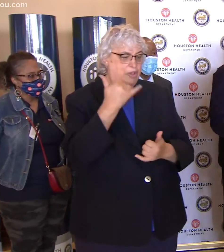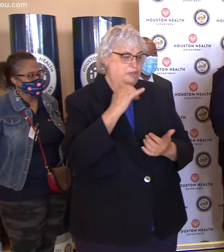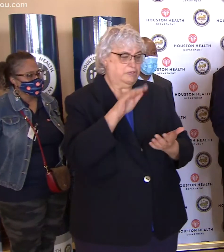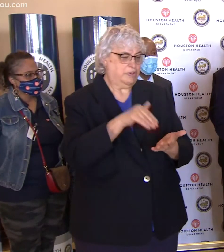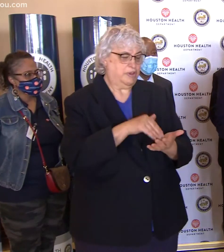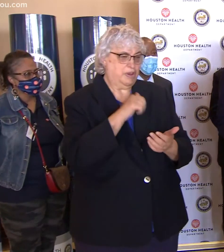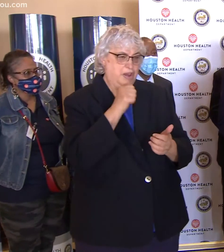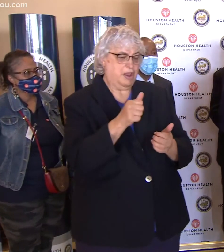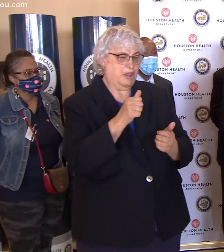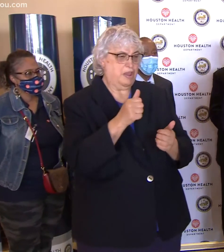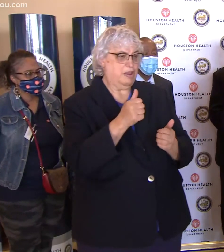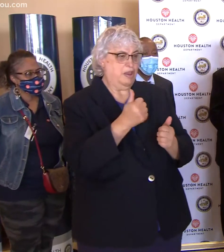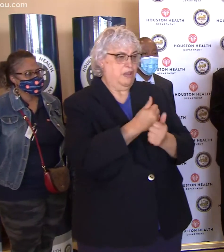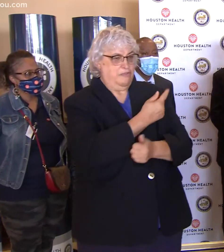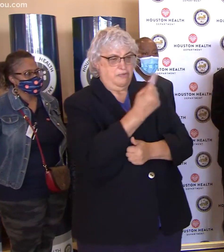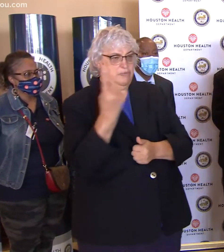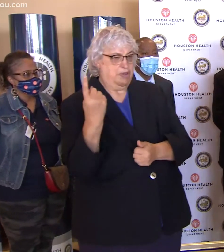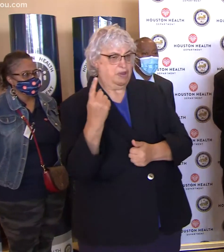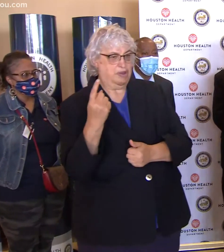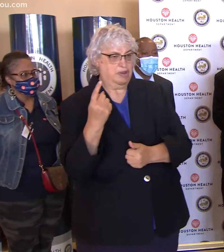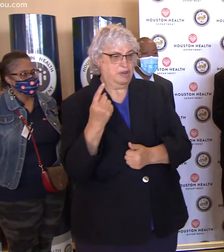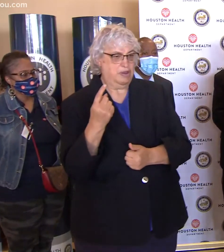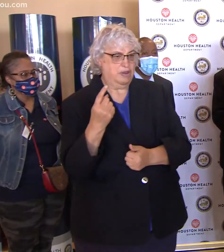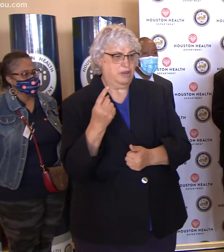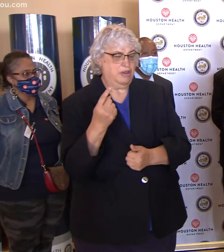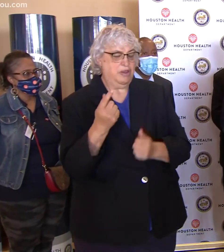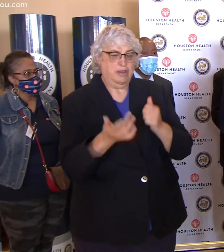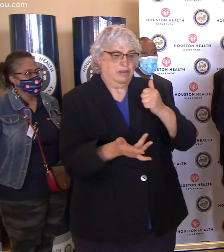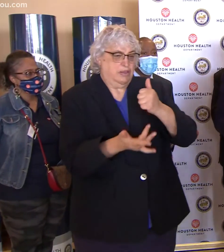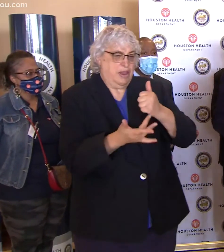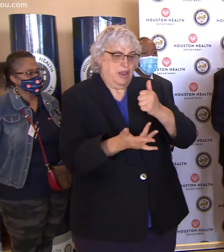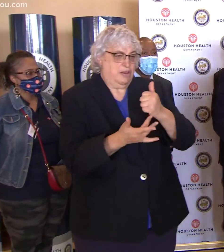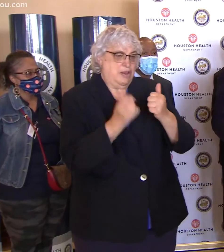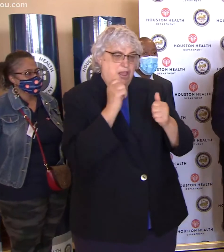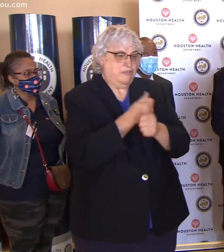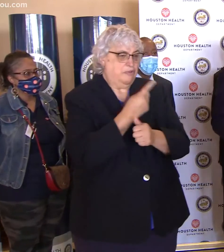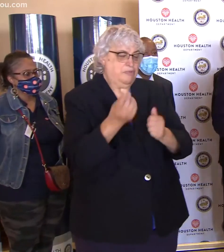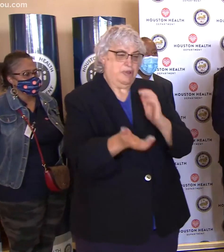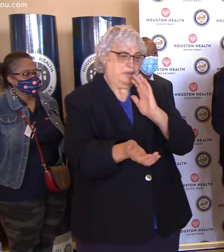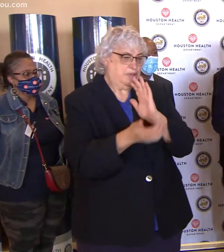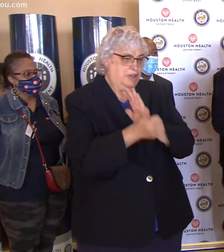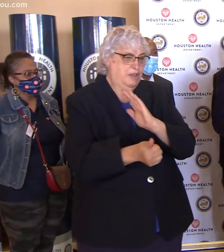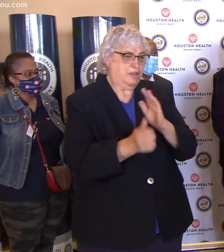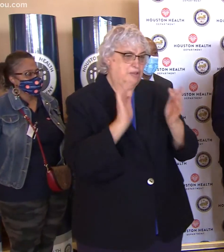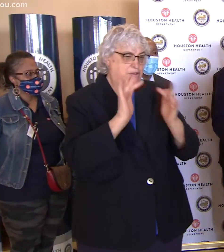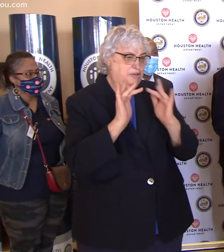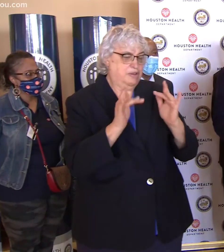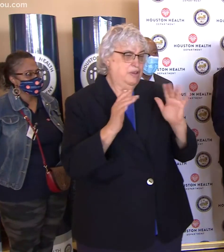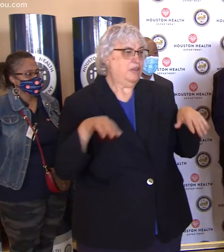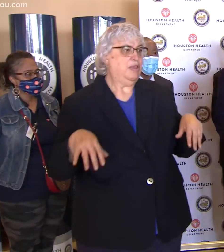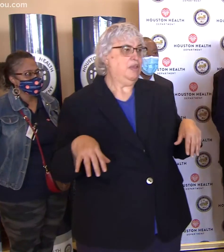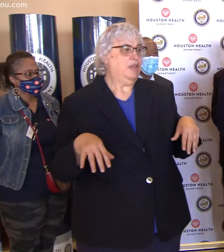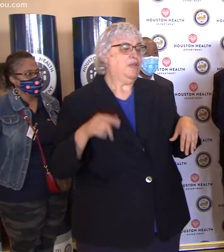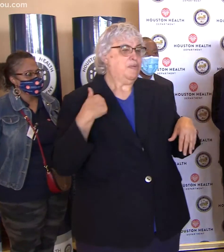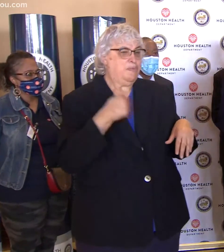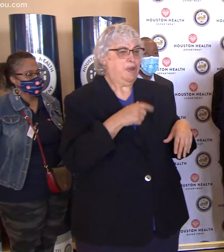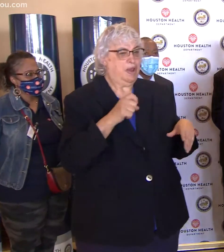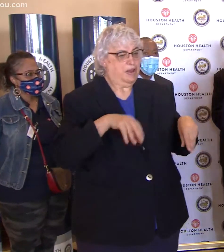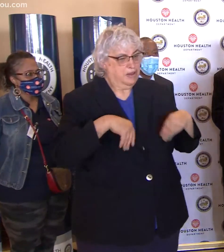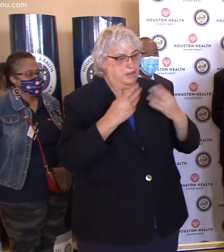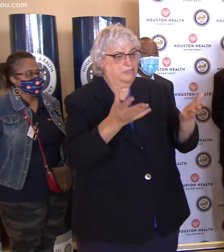know that everybody are not technology competent, and so they're challenged, and so therefore we need to